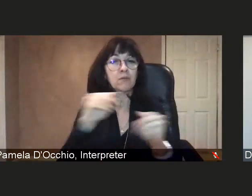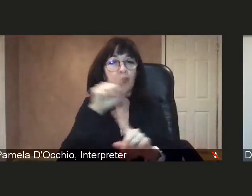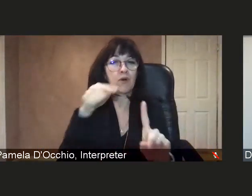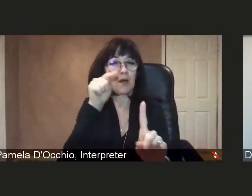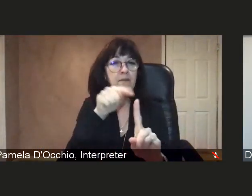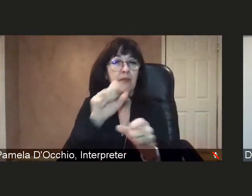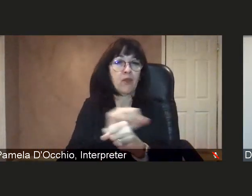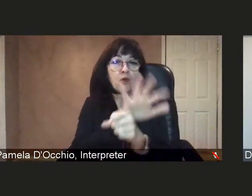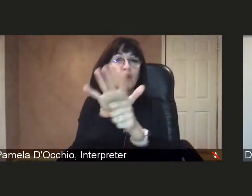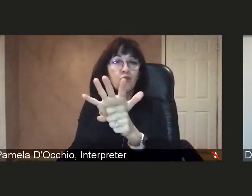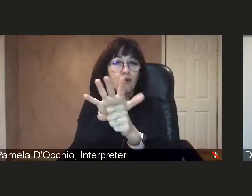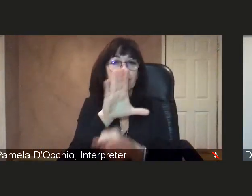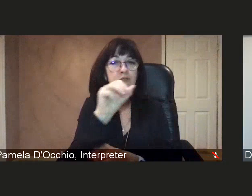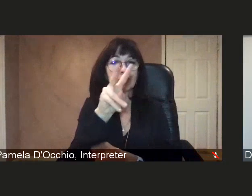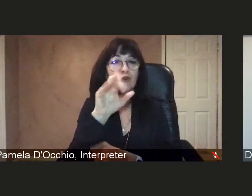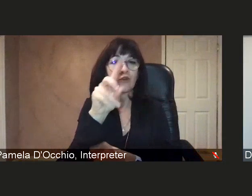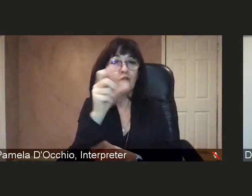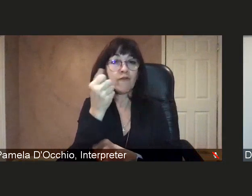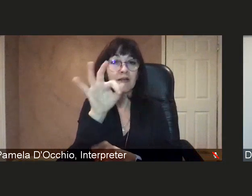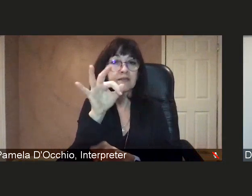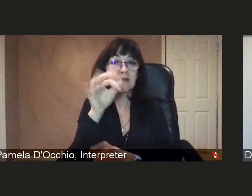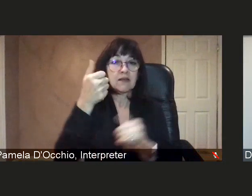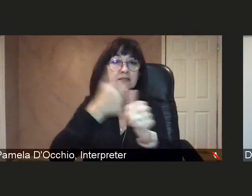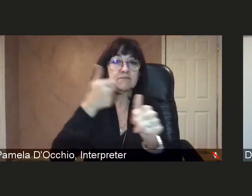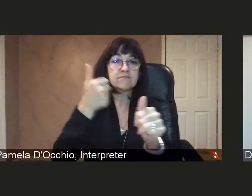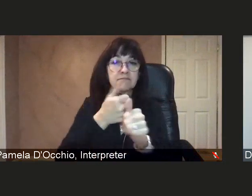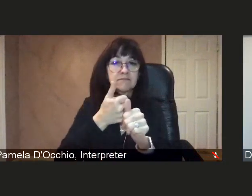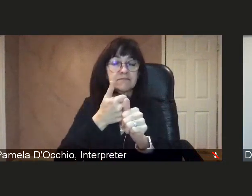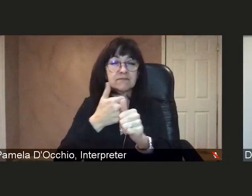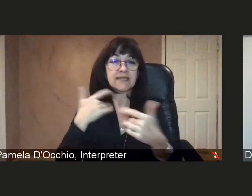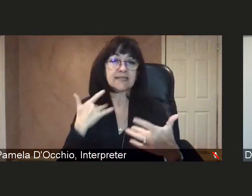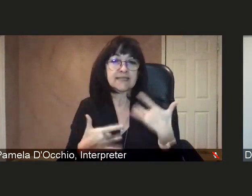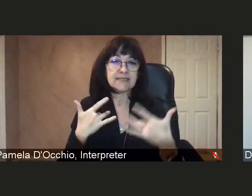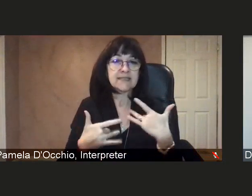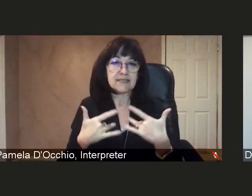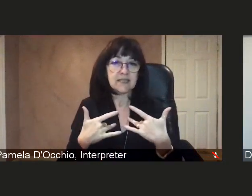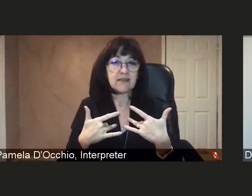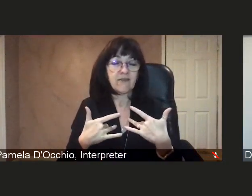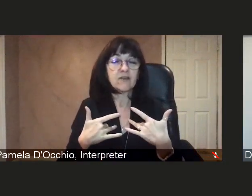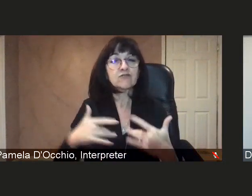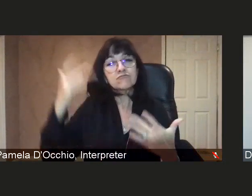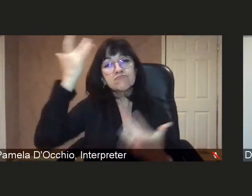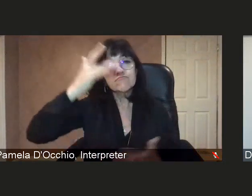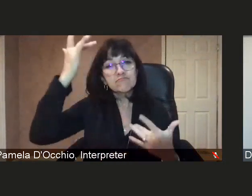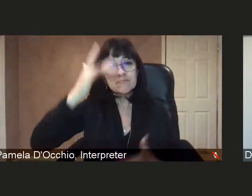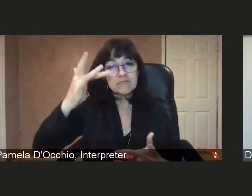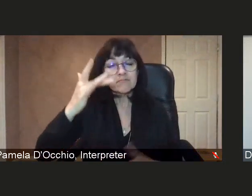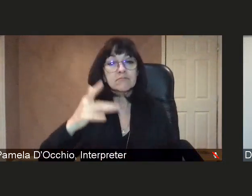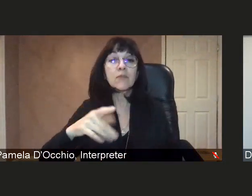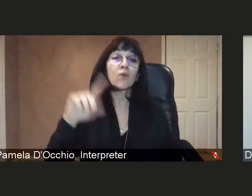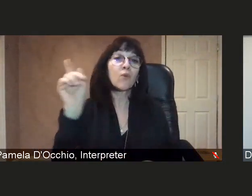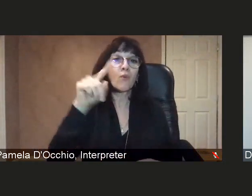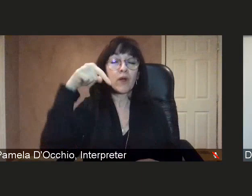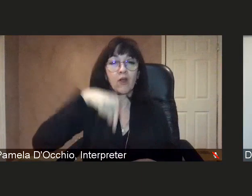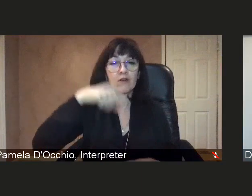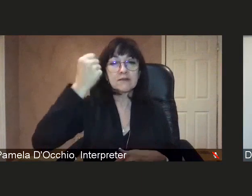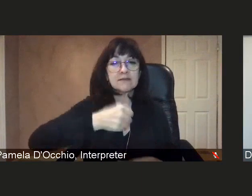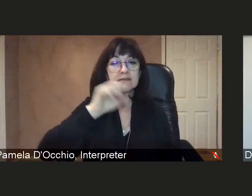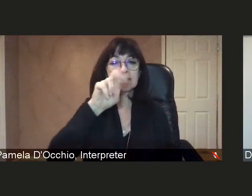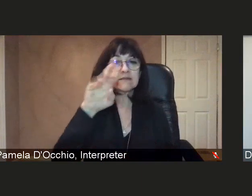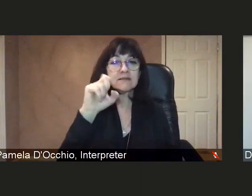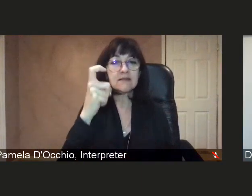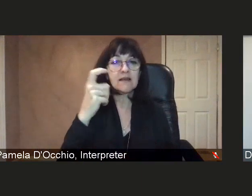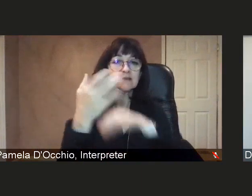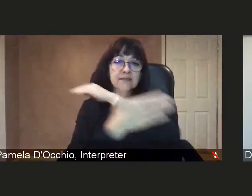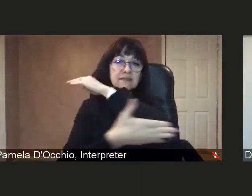the COVID-19 infection on Delaware and Sussex County, and what we at Beebe Healthcare are doing to prepare